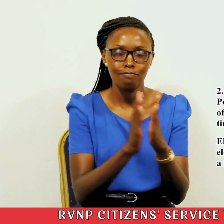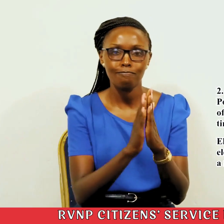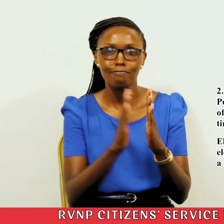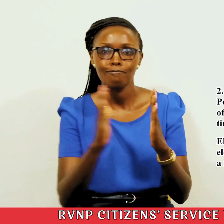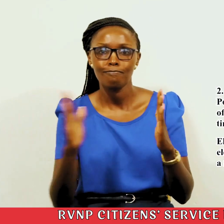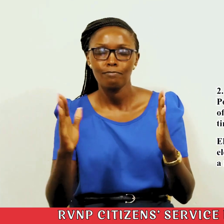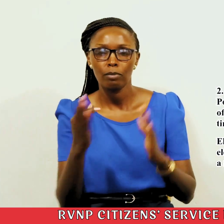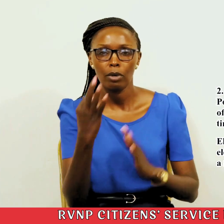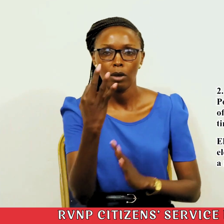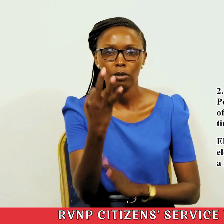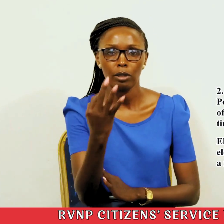days.